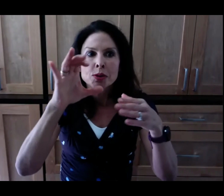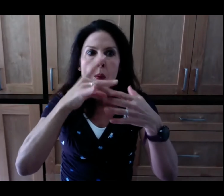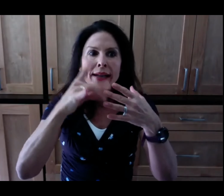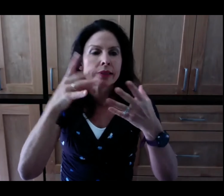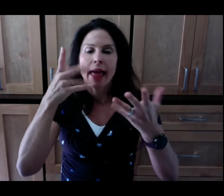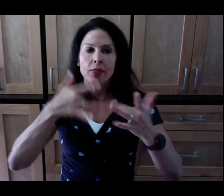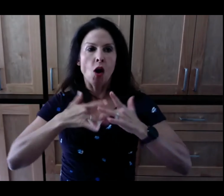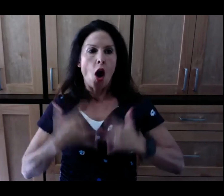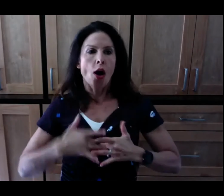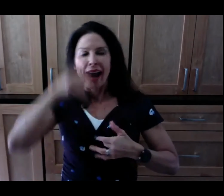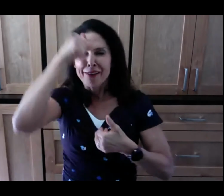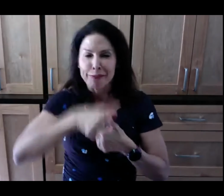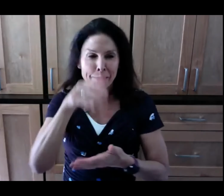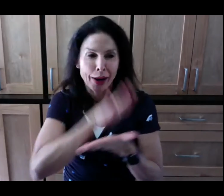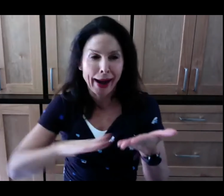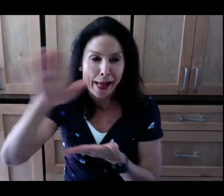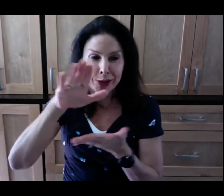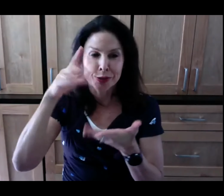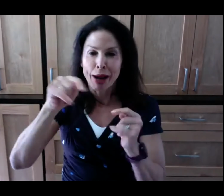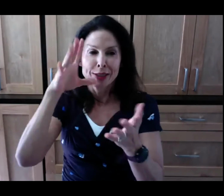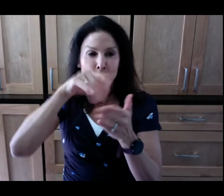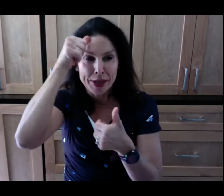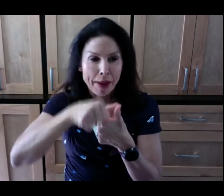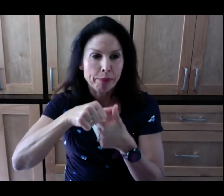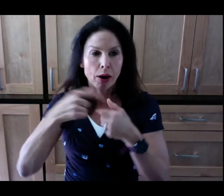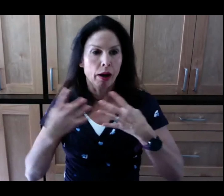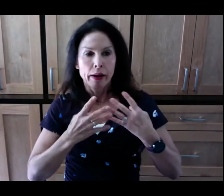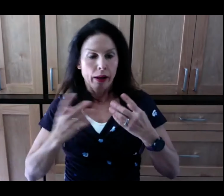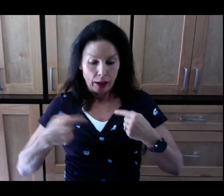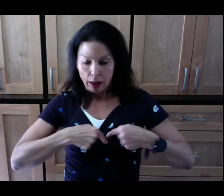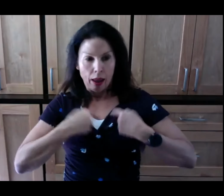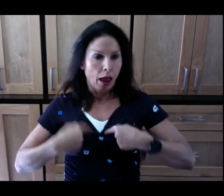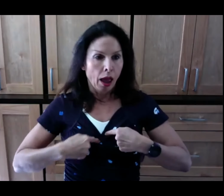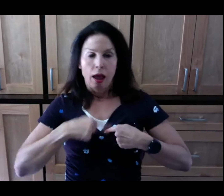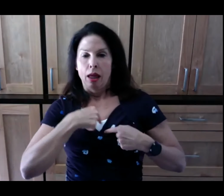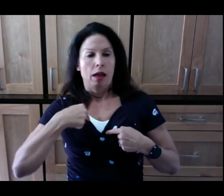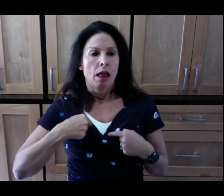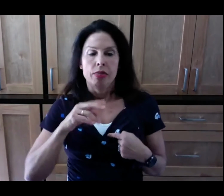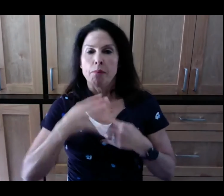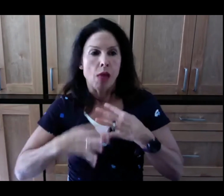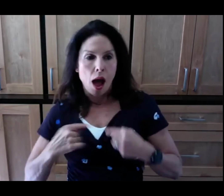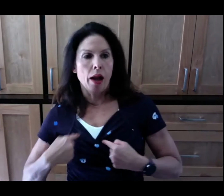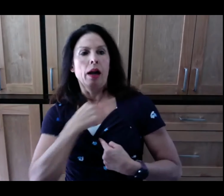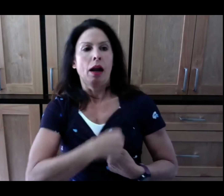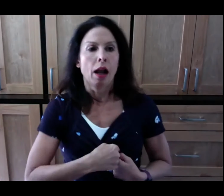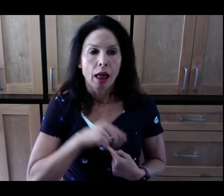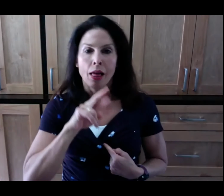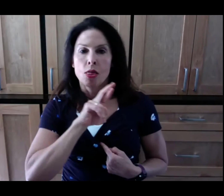content that you're going to be talking about, helps them with retention. And